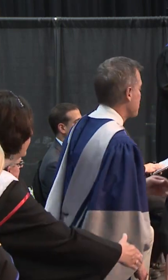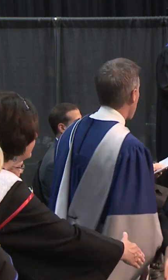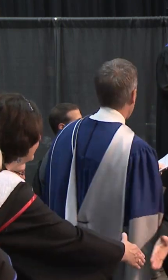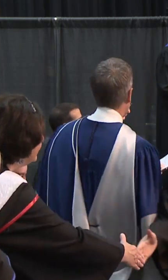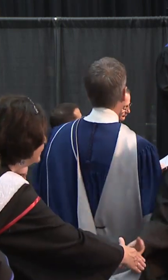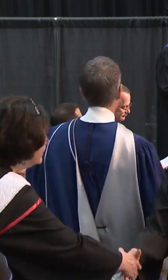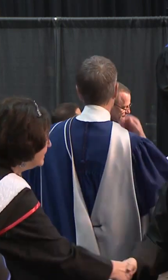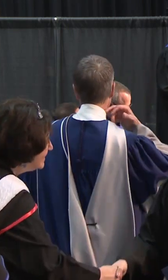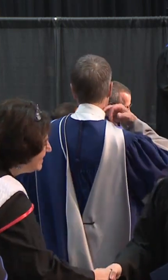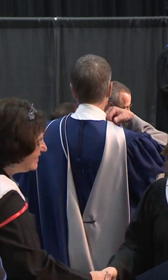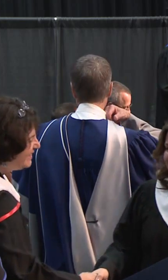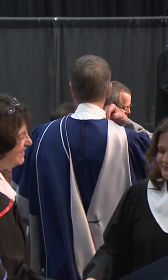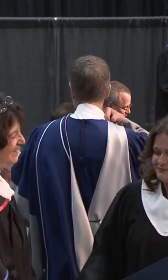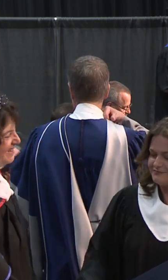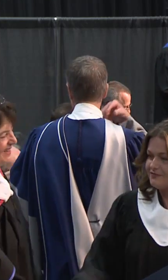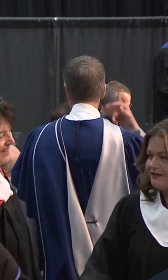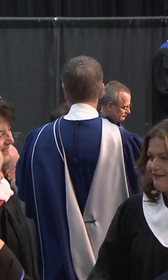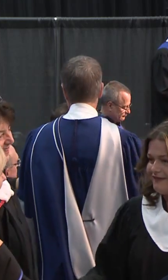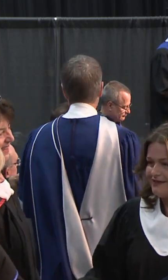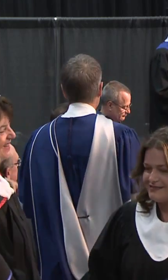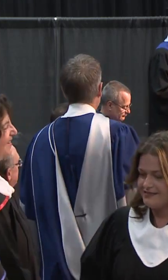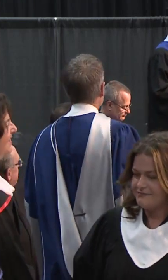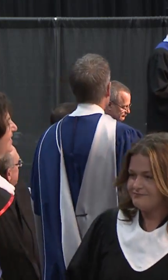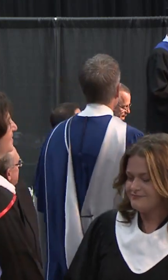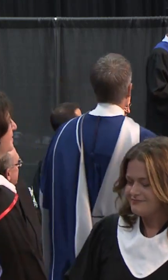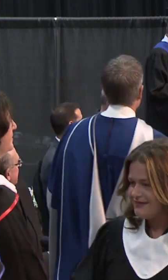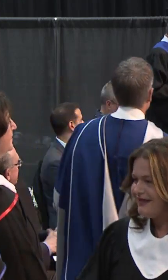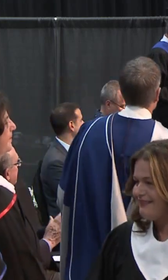Also with honors, Jenna Chabot.